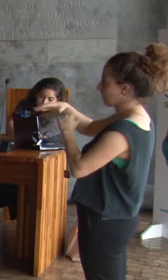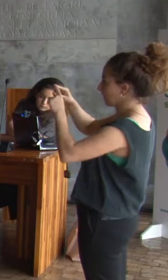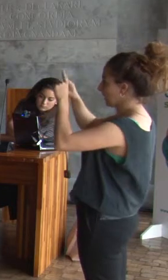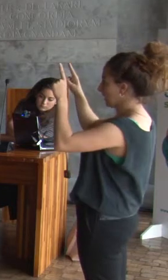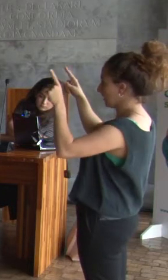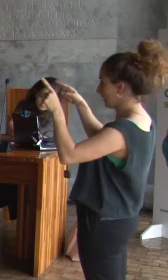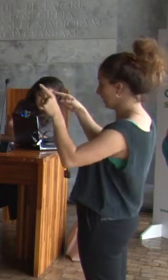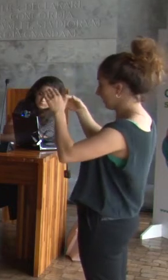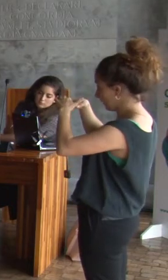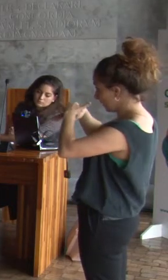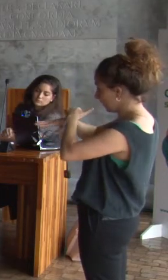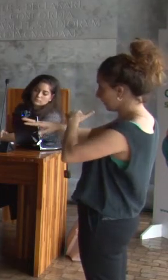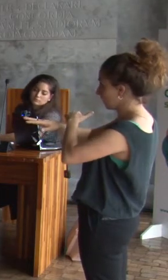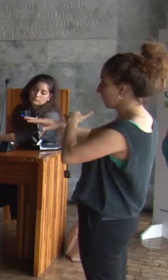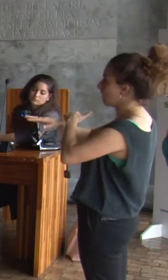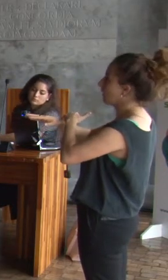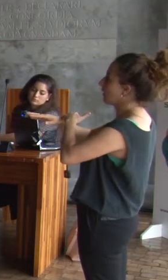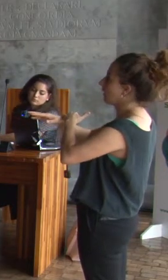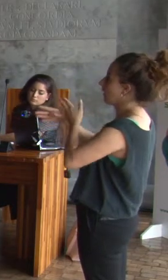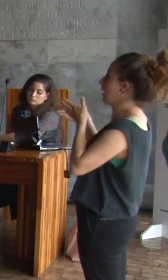It leads to the main path,